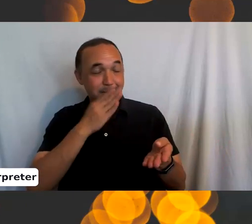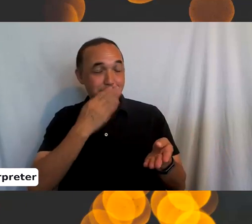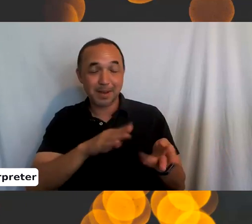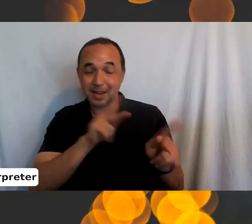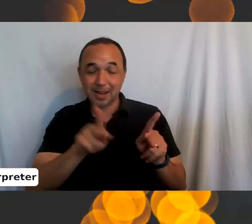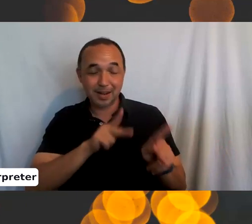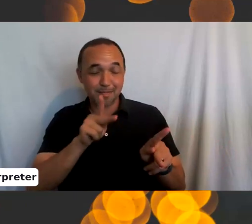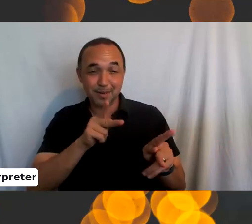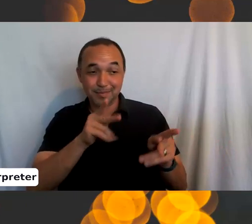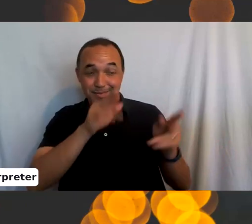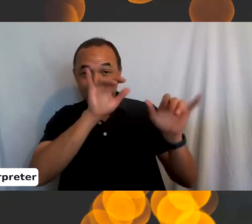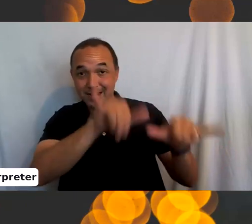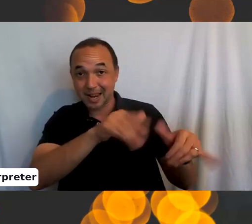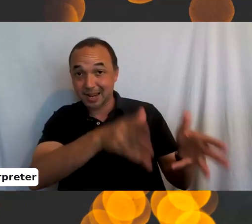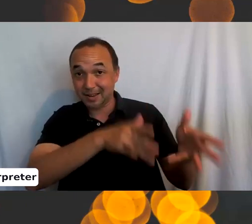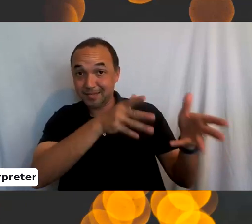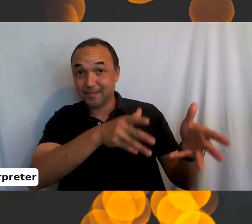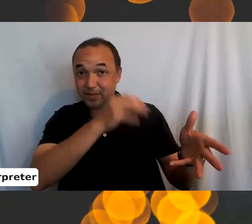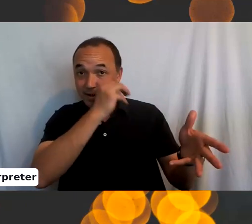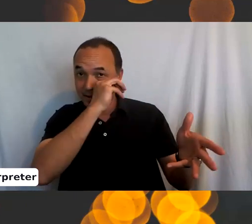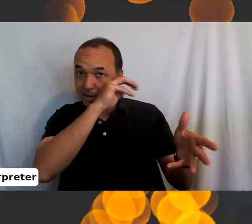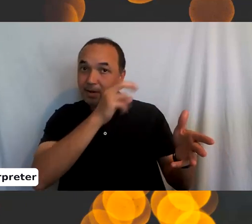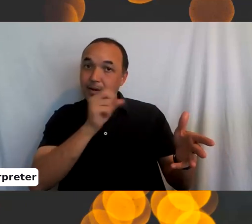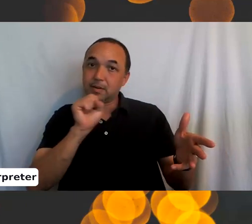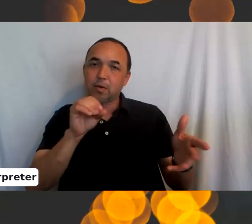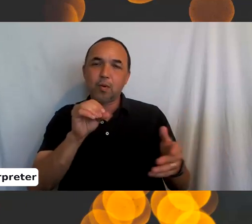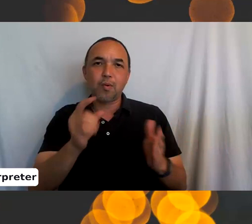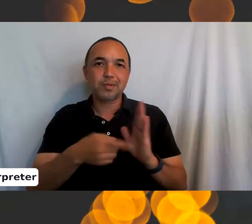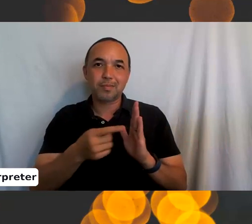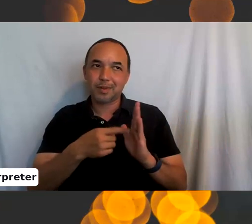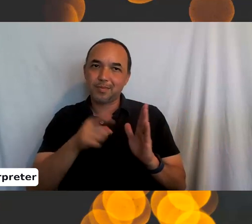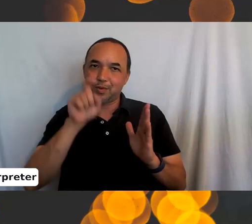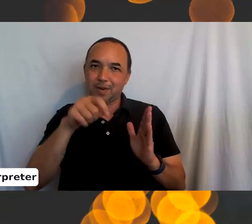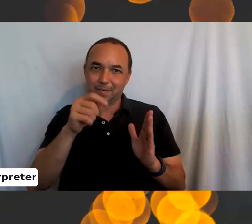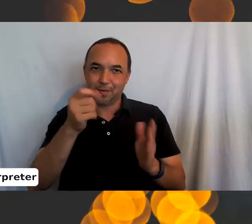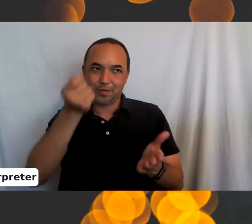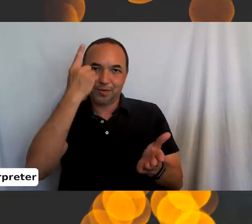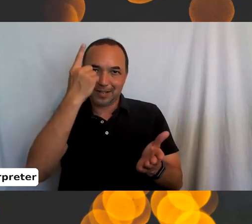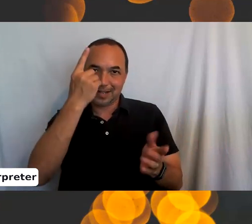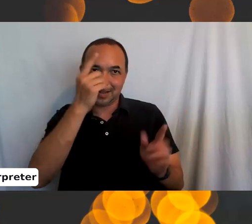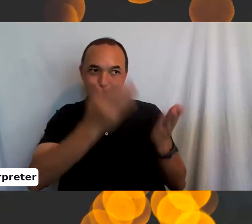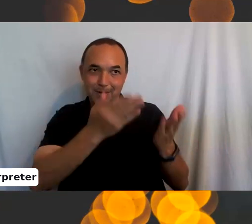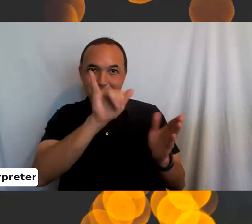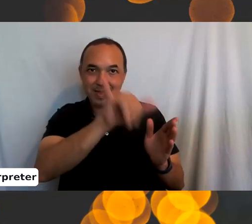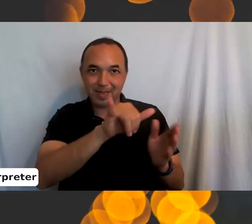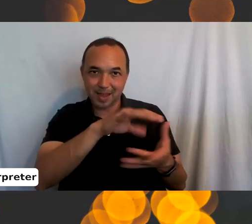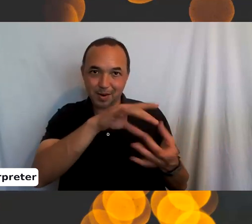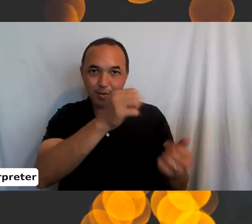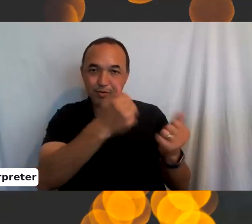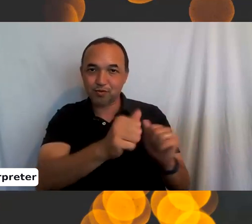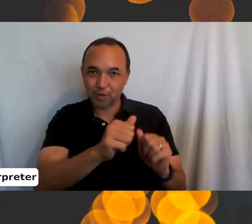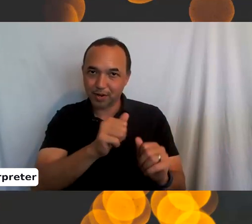are moments that you do have to be kind of aware that something is genuinely trying to mess with you. But I also don't think they can hurt